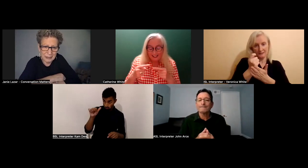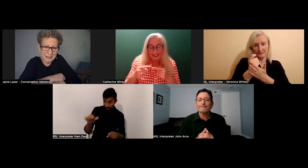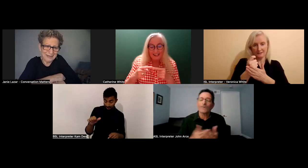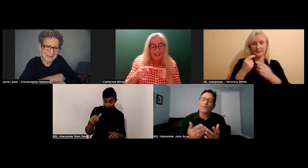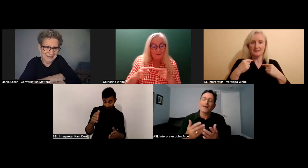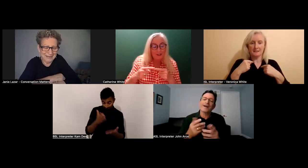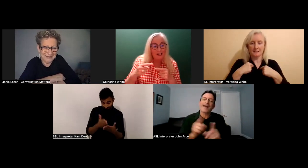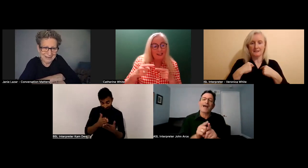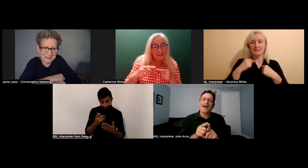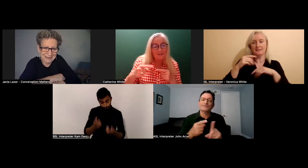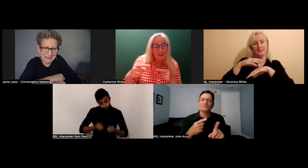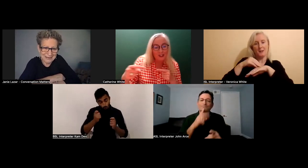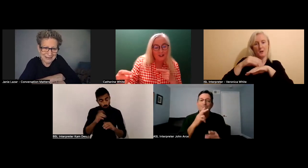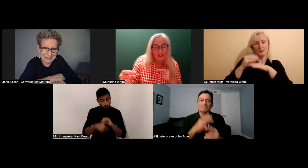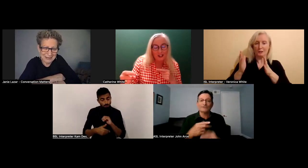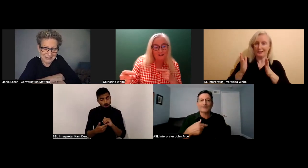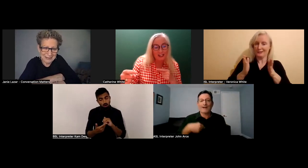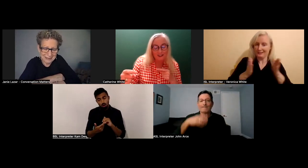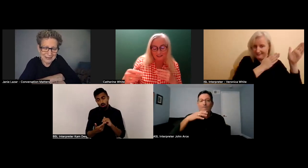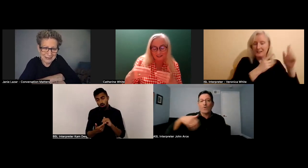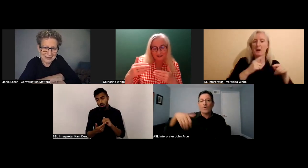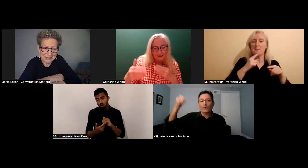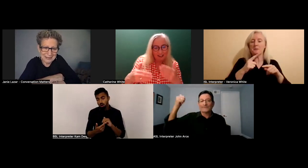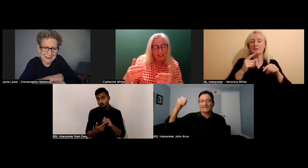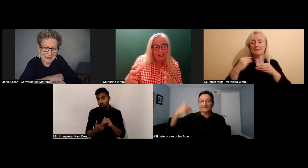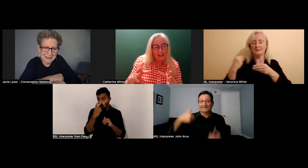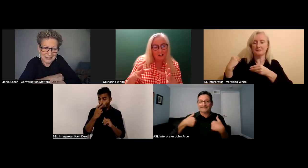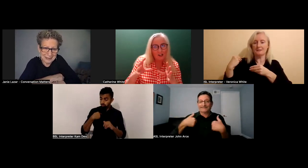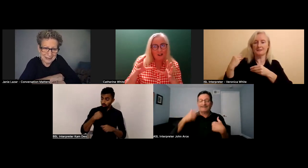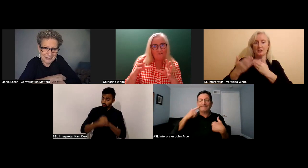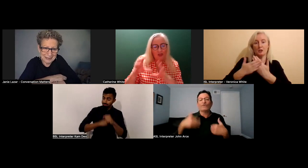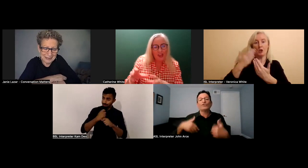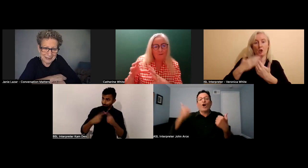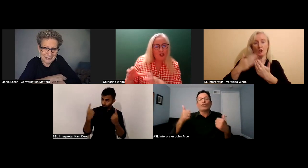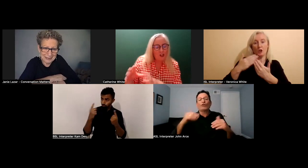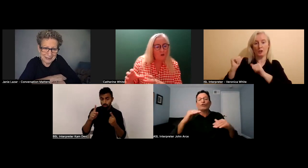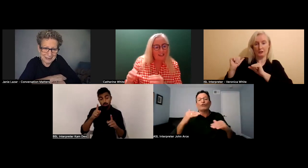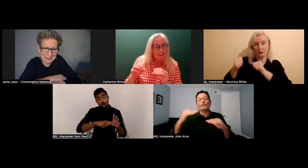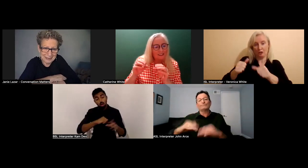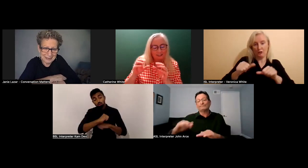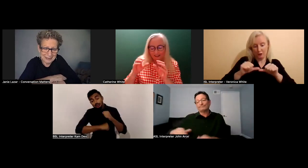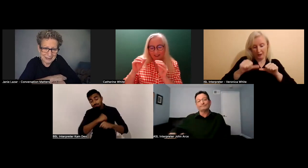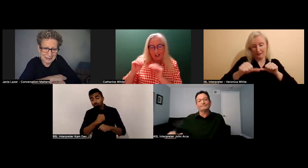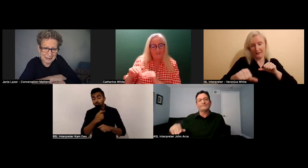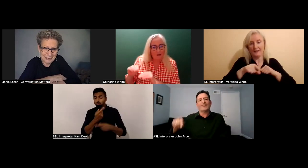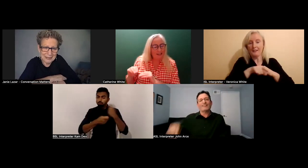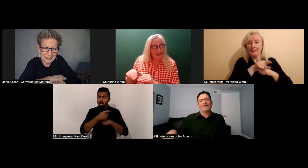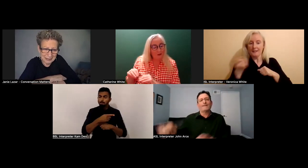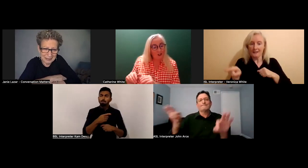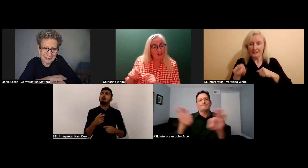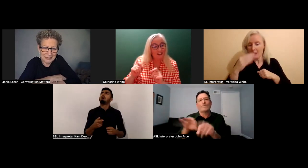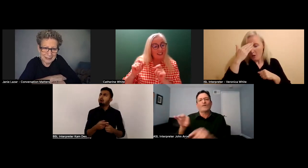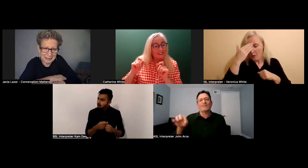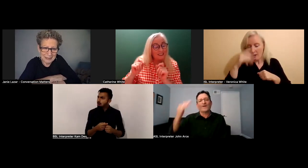side, I think for the younger generations, for them to know that their